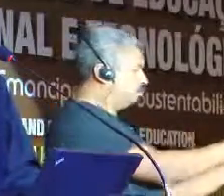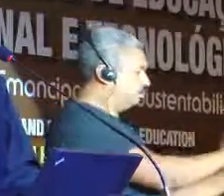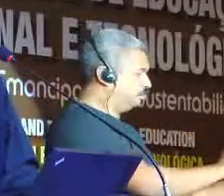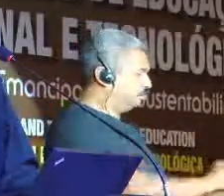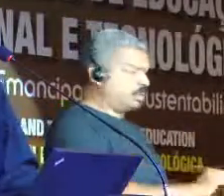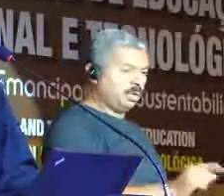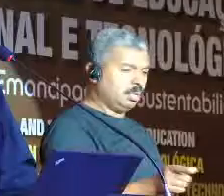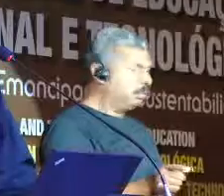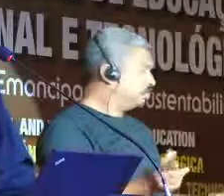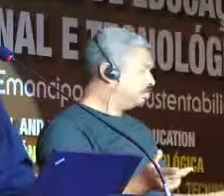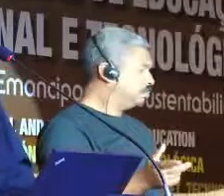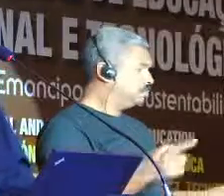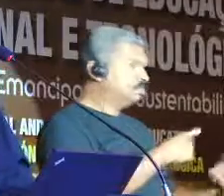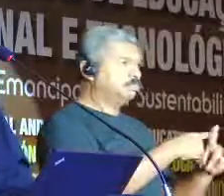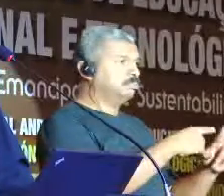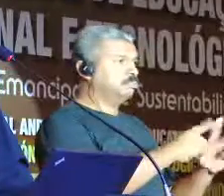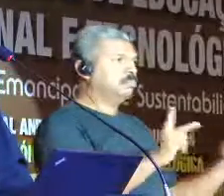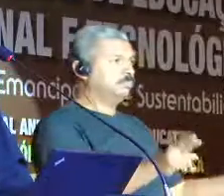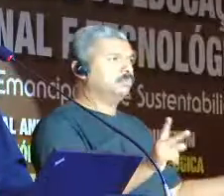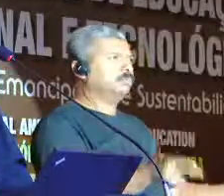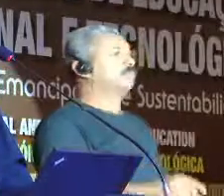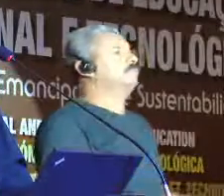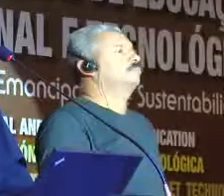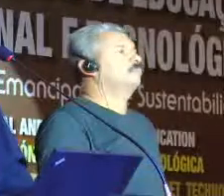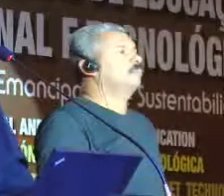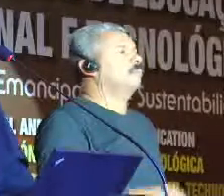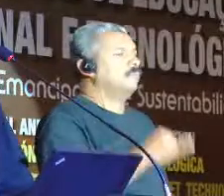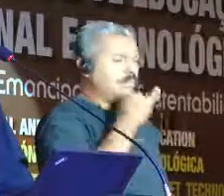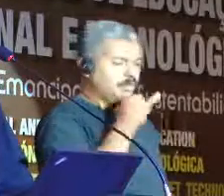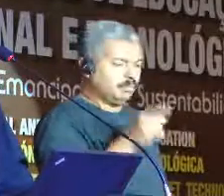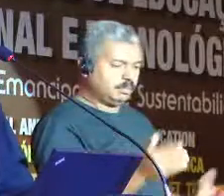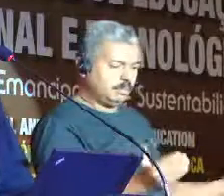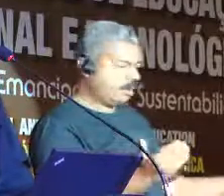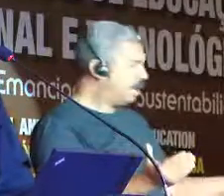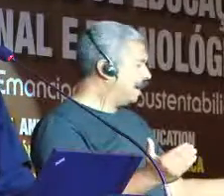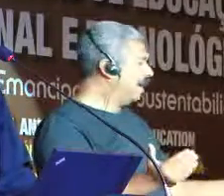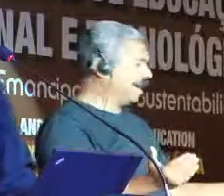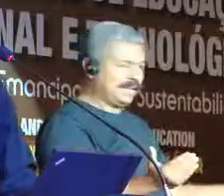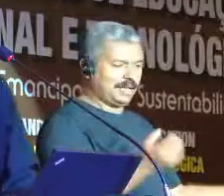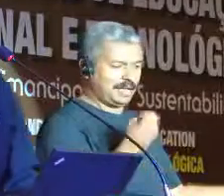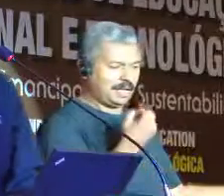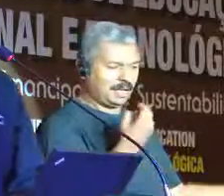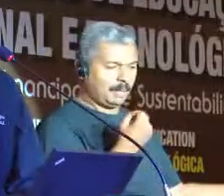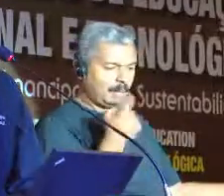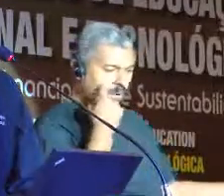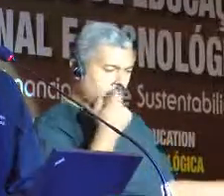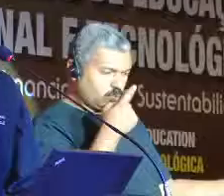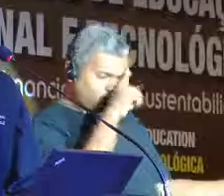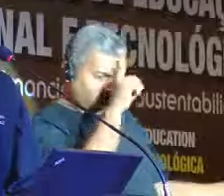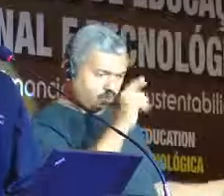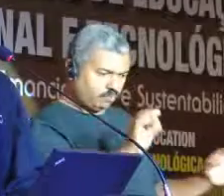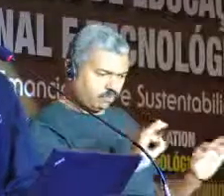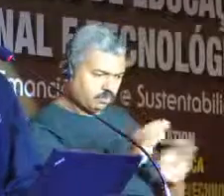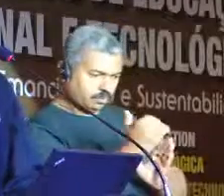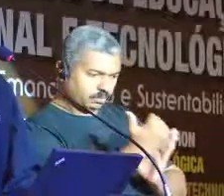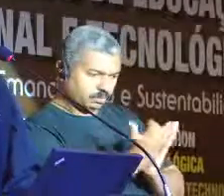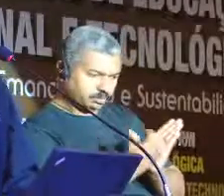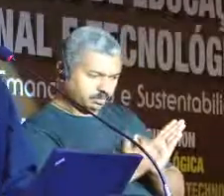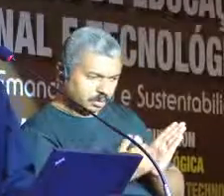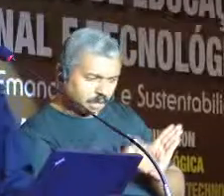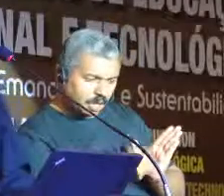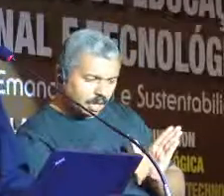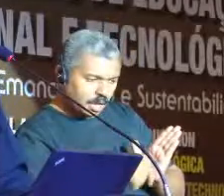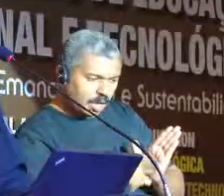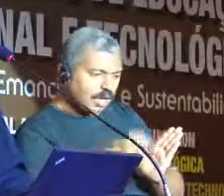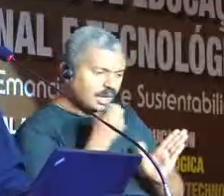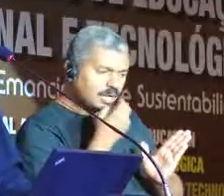where you can study it. The only existing implementation of the Ada language is